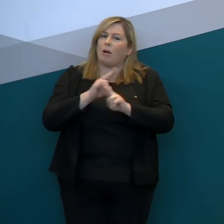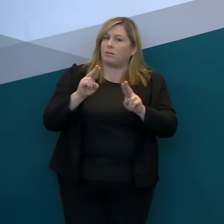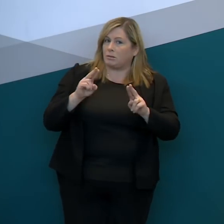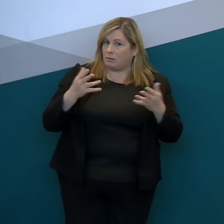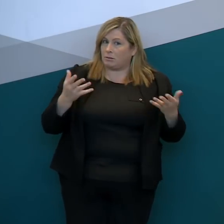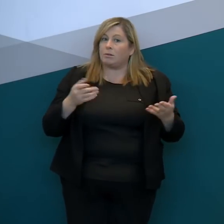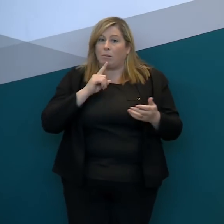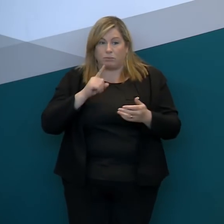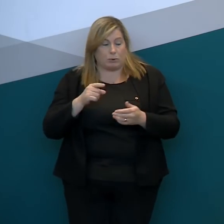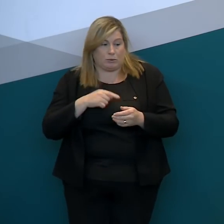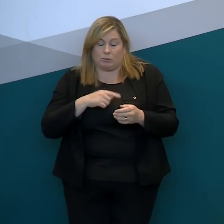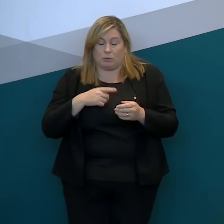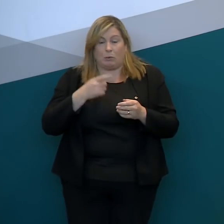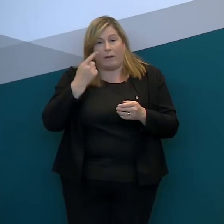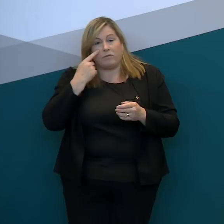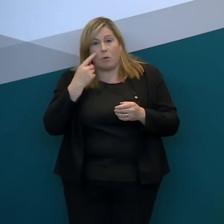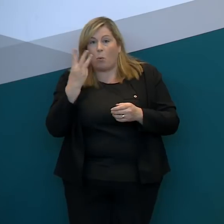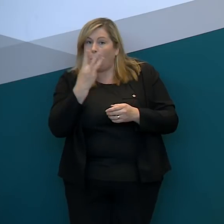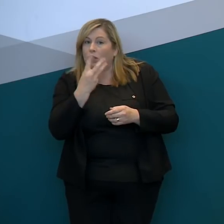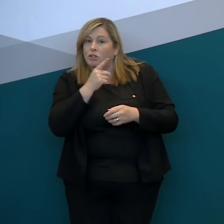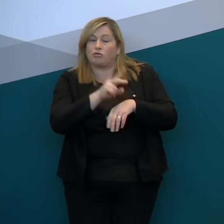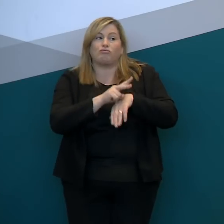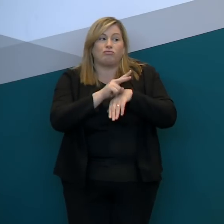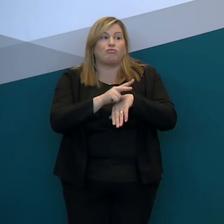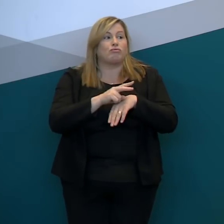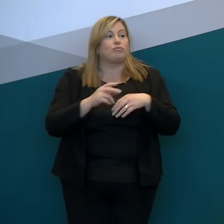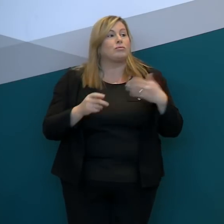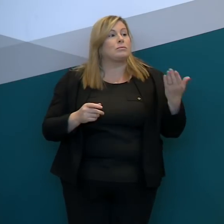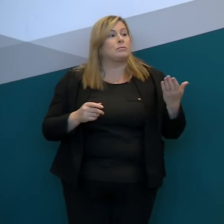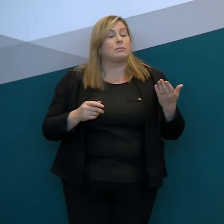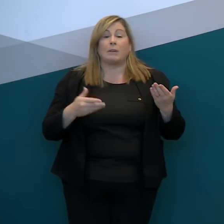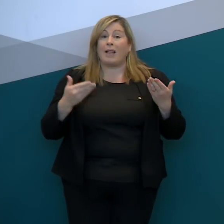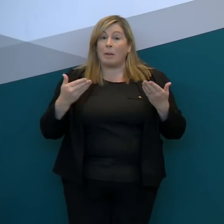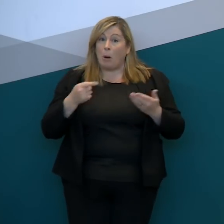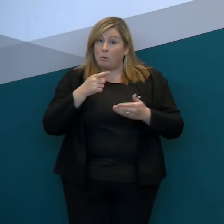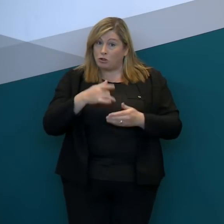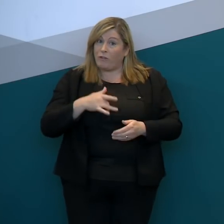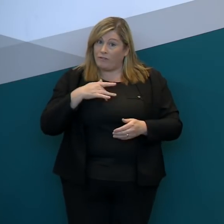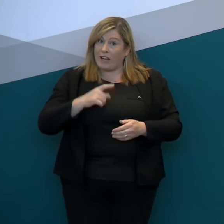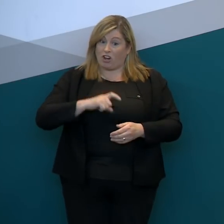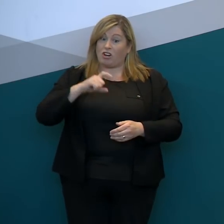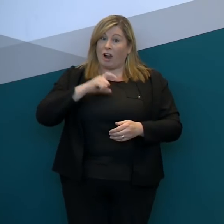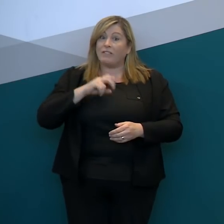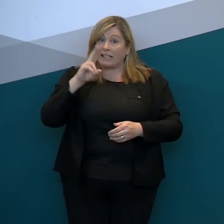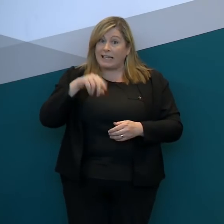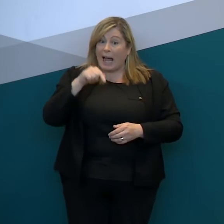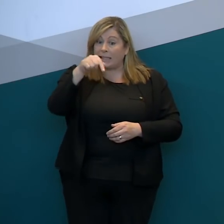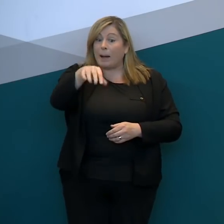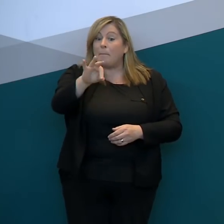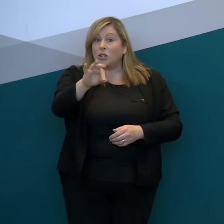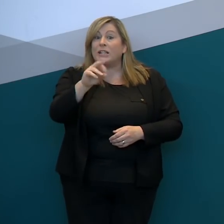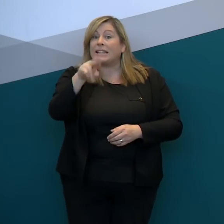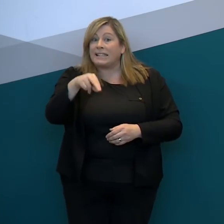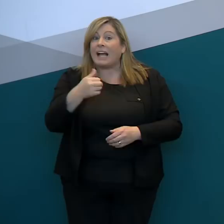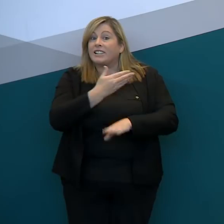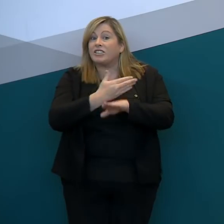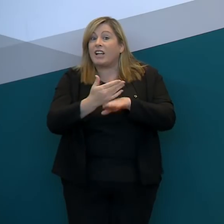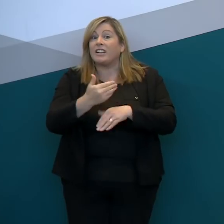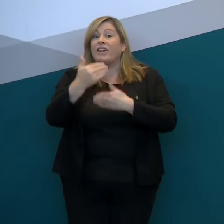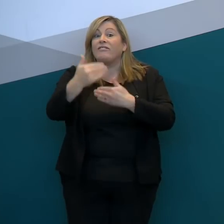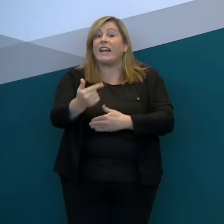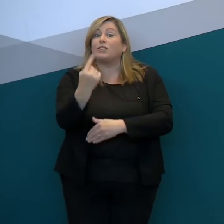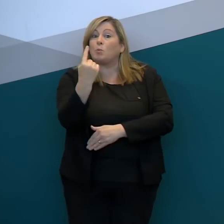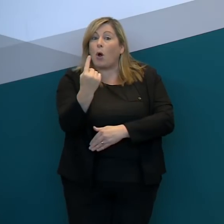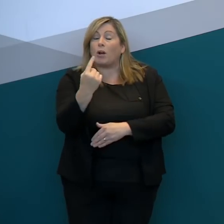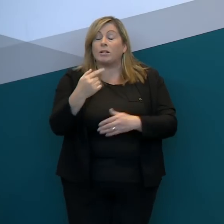downward trajectory of the kind that we're seeing at the moment. At this stage, are you confident we can go into that next phase? I'm hopeful. I'm hopeful, but I'm to